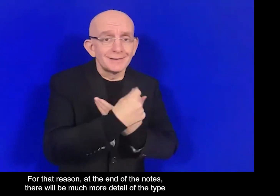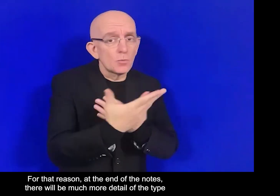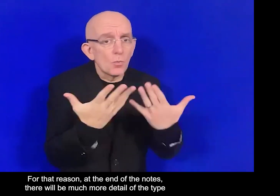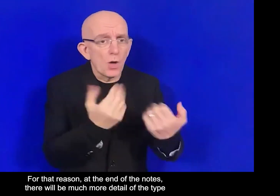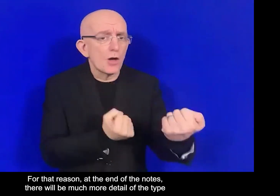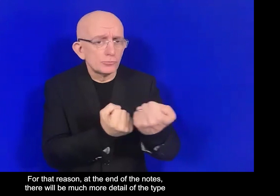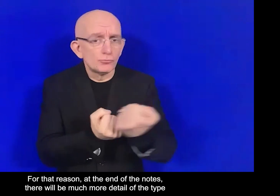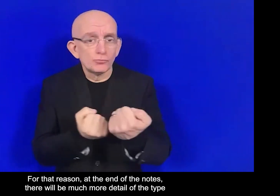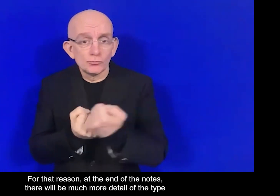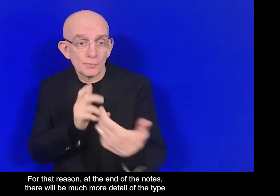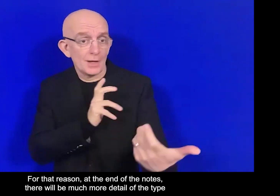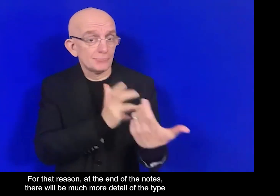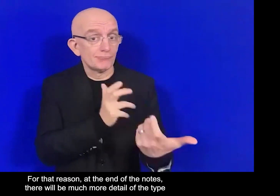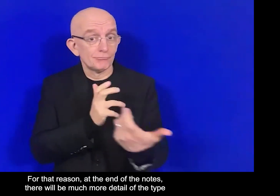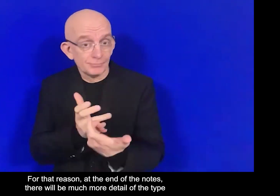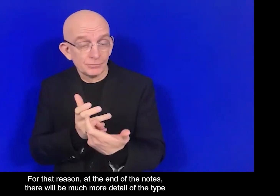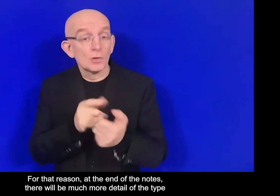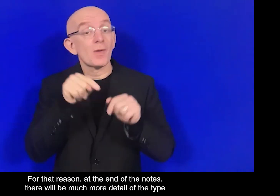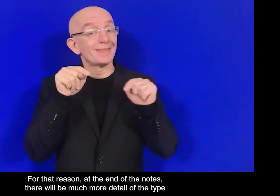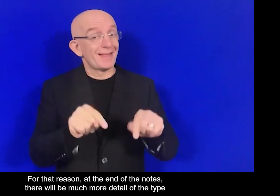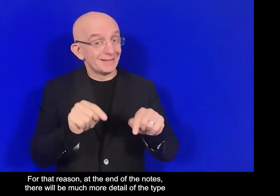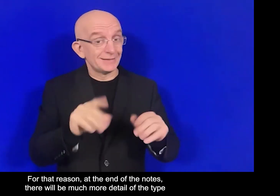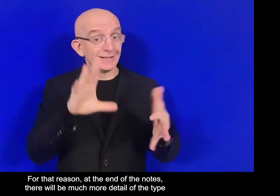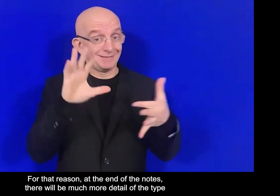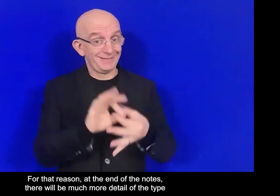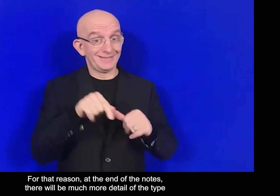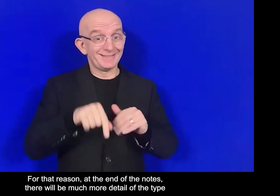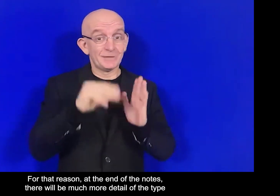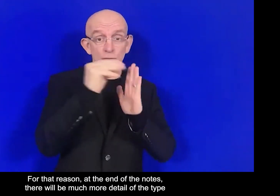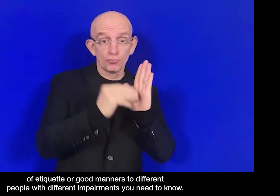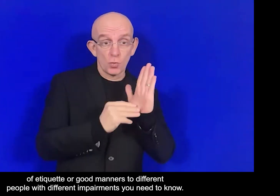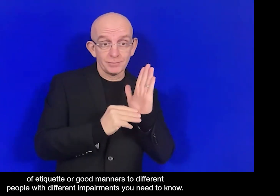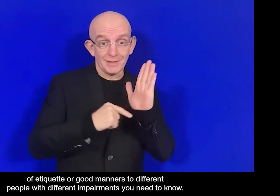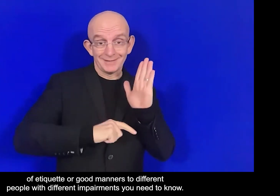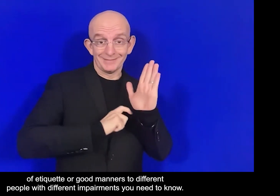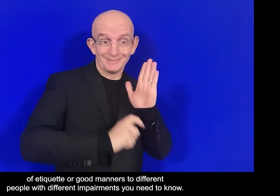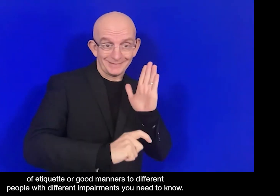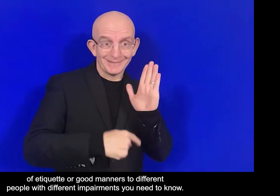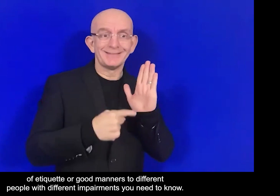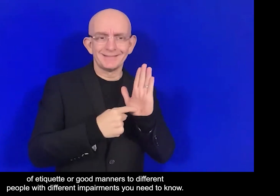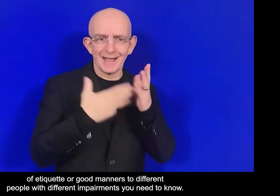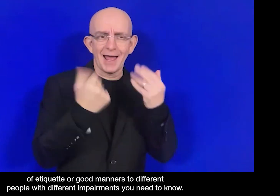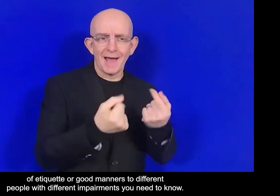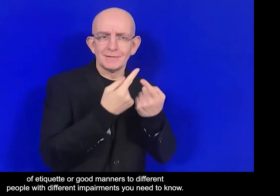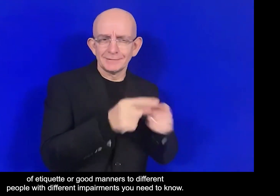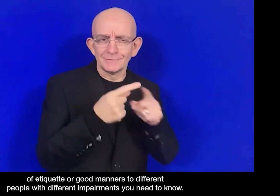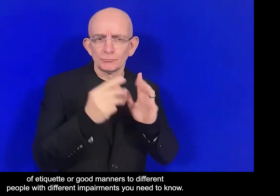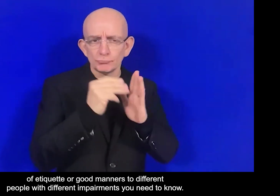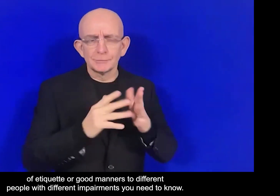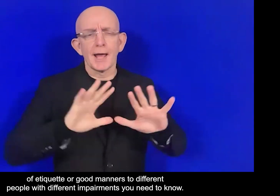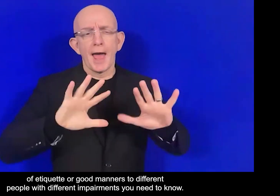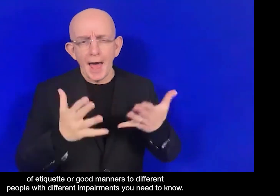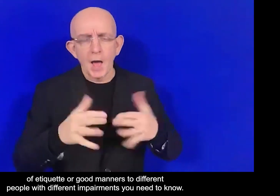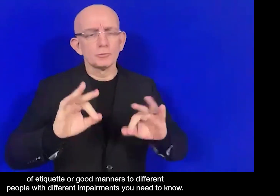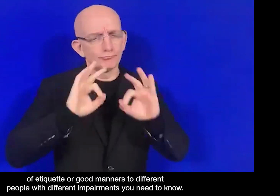that reason, at the end of the notes, there will be much more detail of the type of etiquette or good manners to